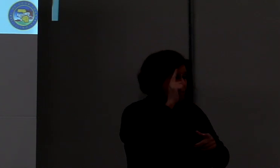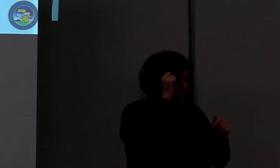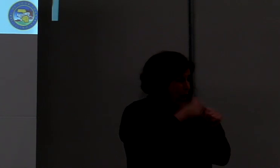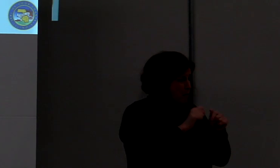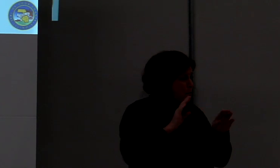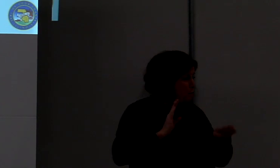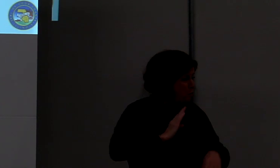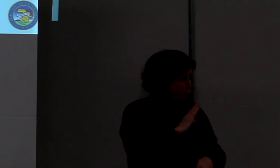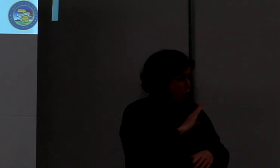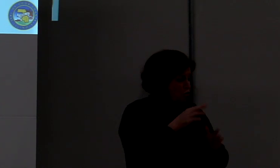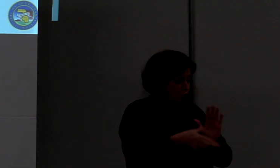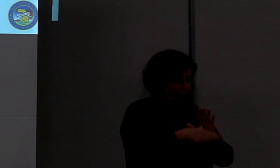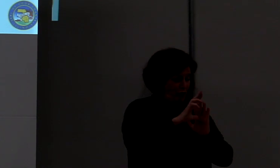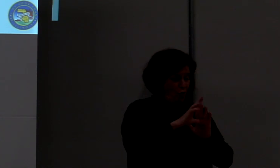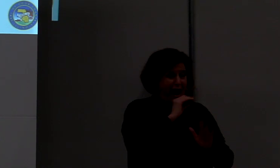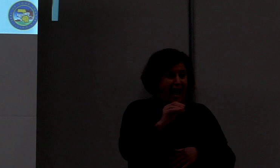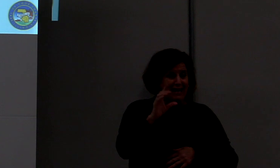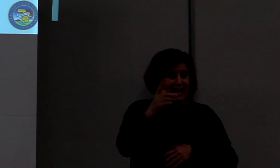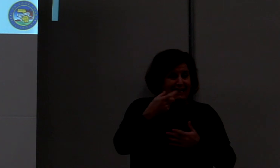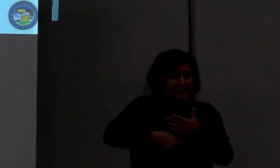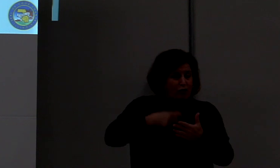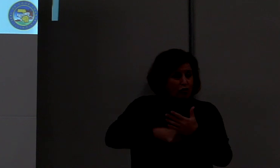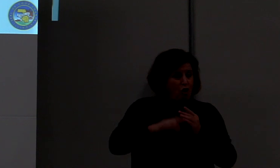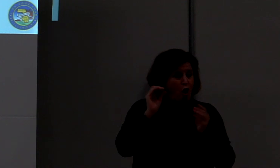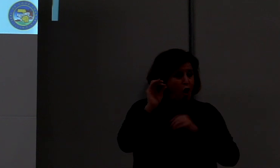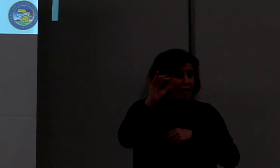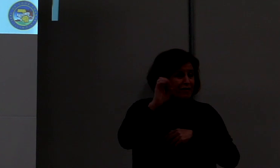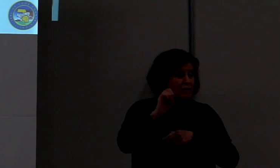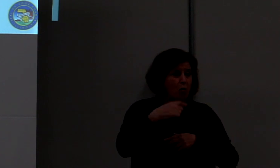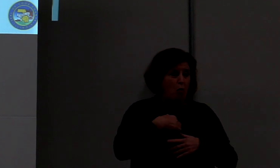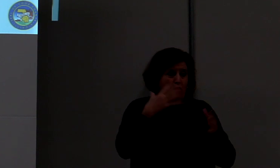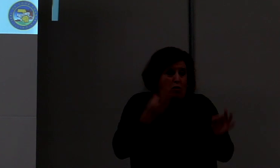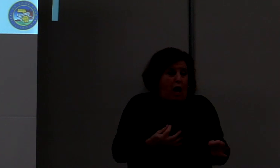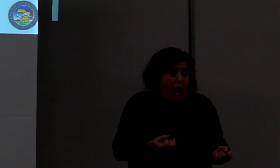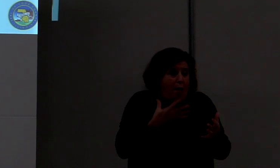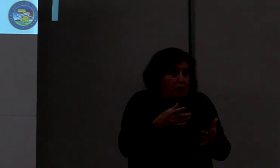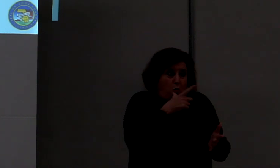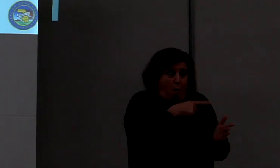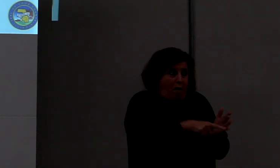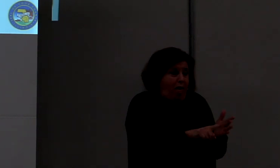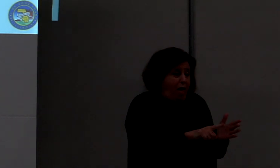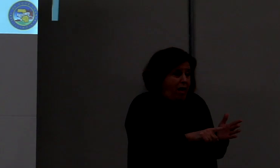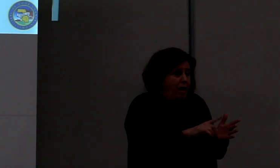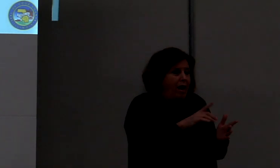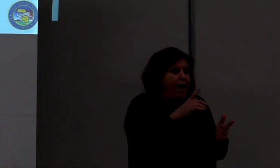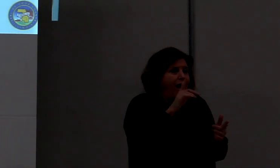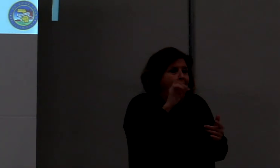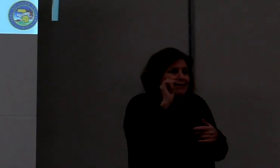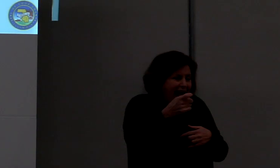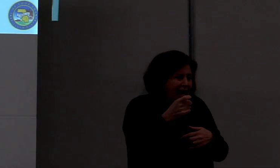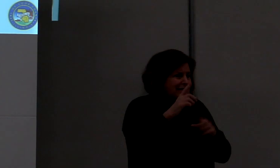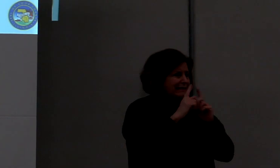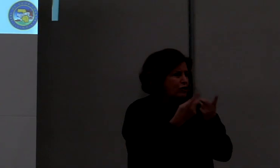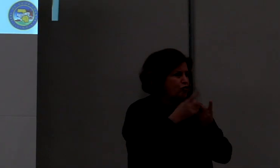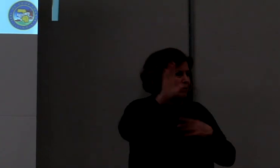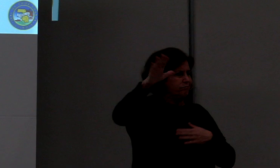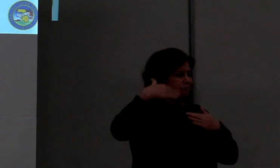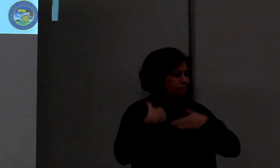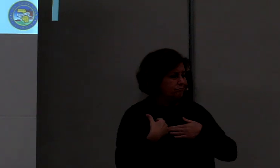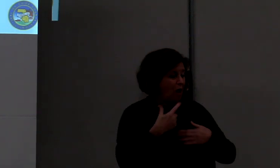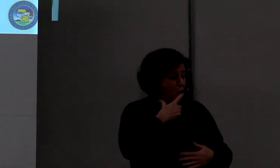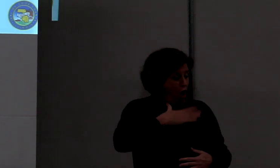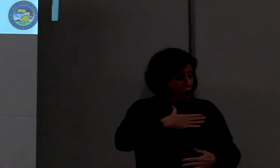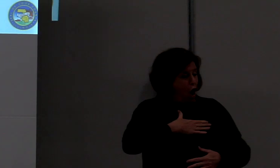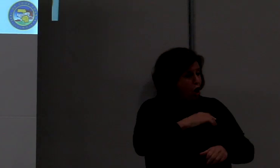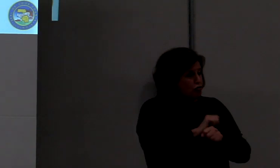Board of Review and the Assessor, we don't decide how much you pay. That's your taxing districts. Our only